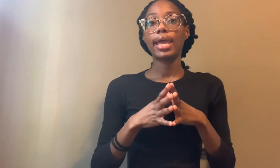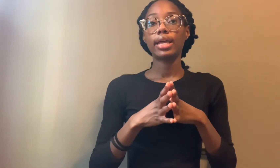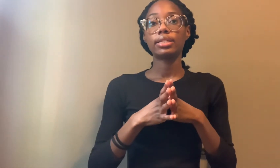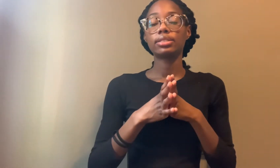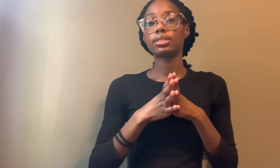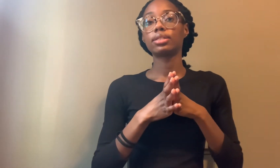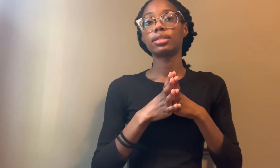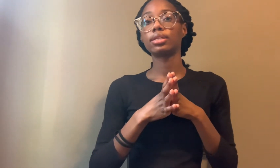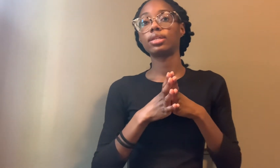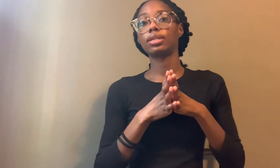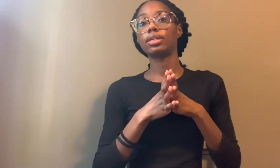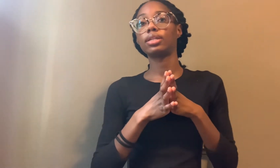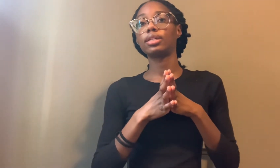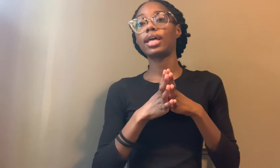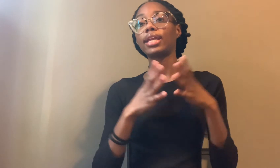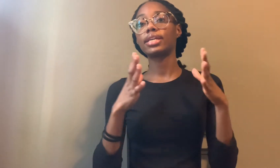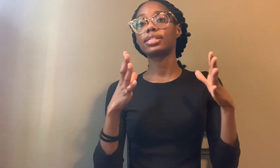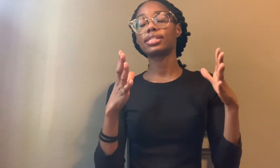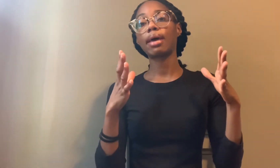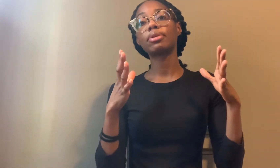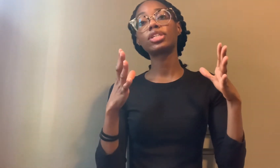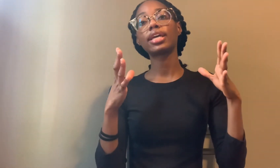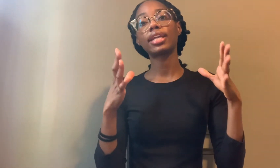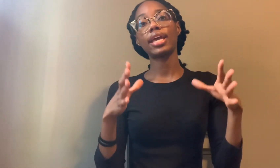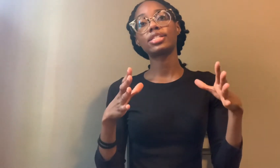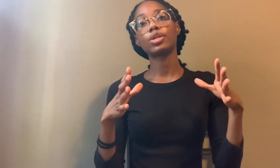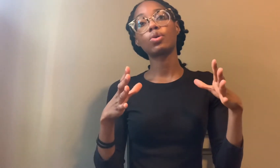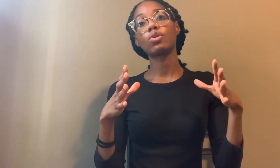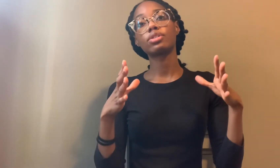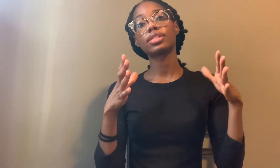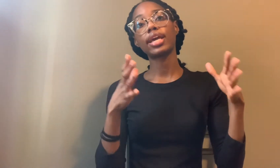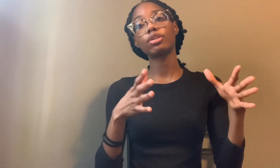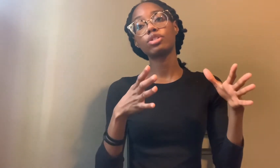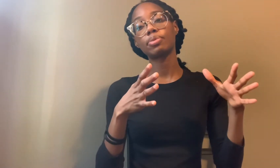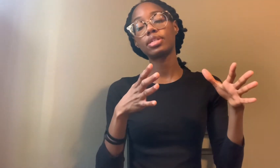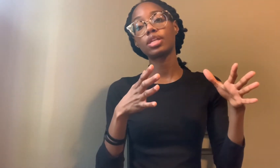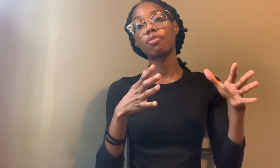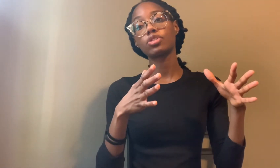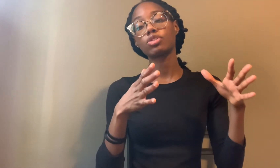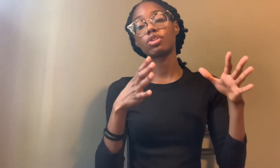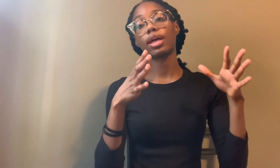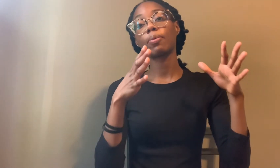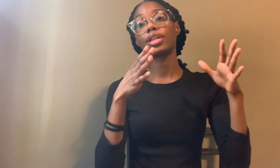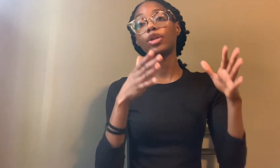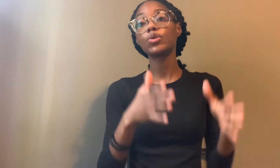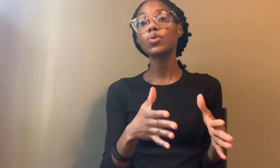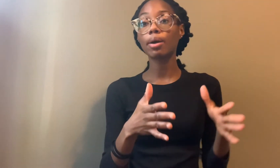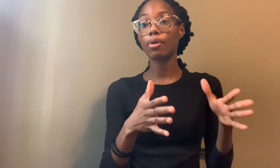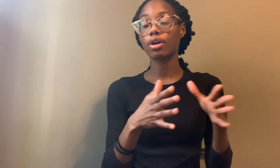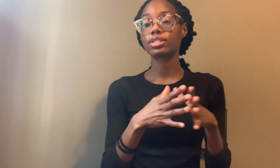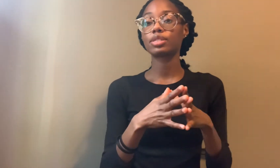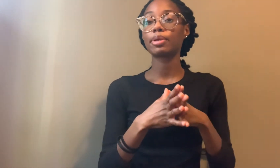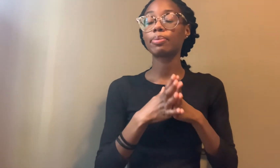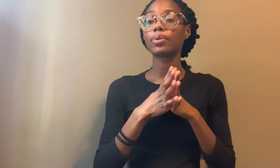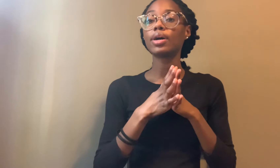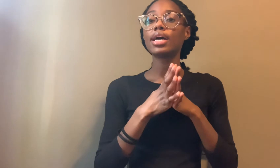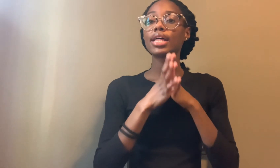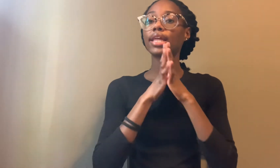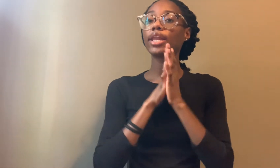And that is establishing an ASL course tailored to police officers so that when they do come across these people, they know how